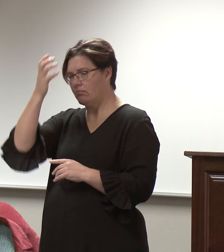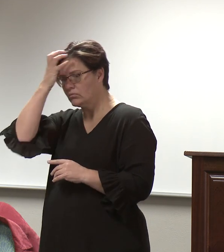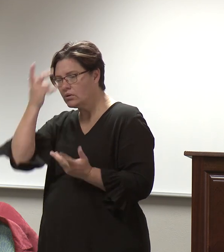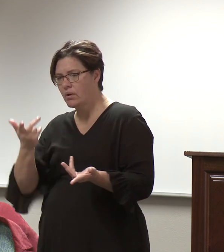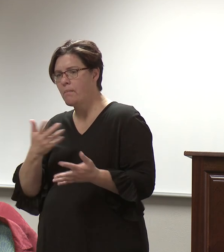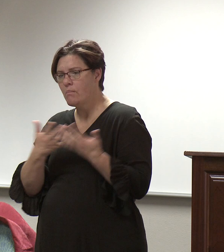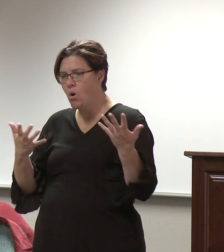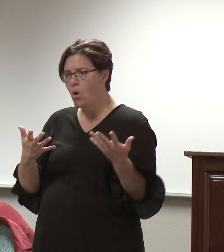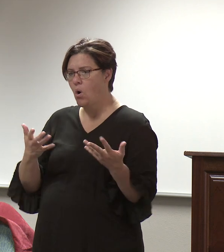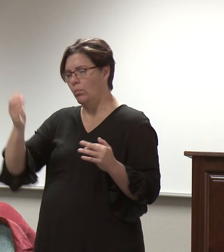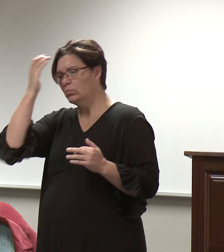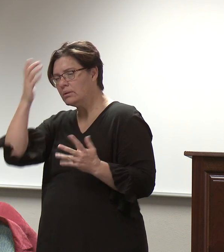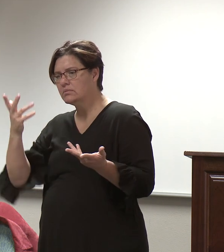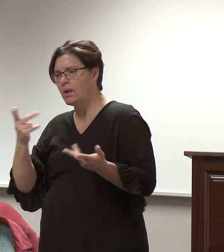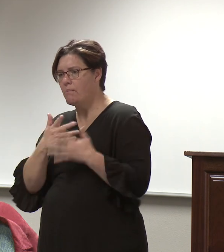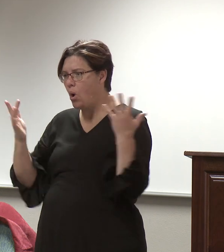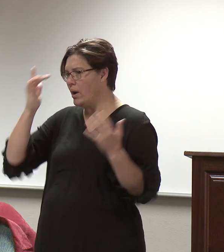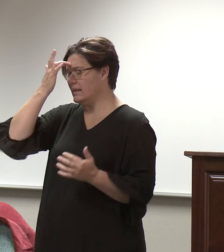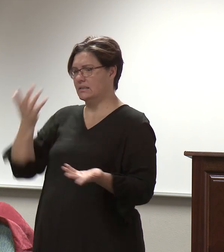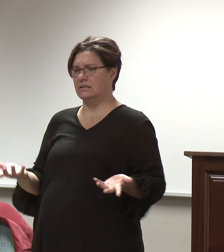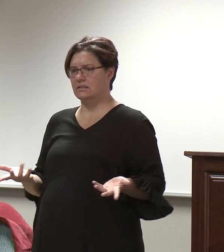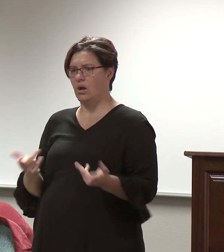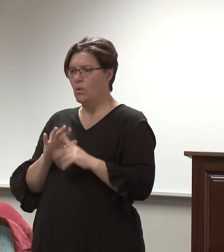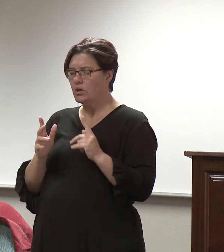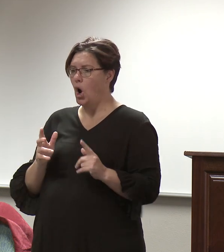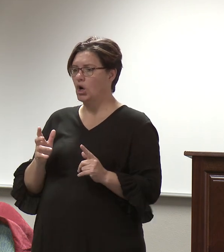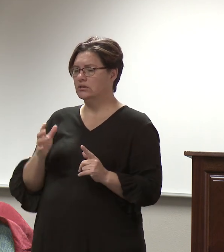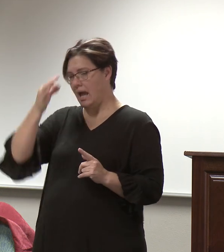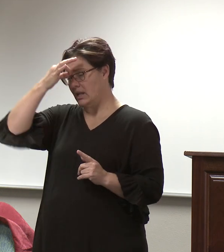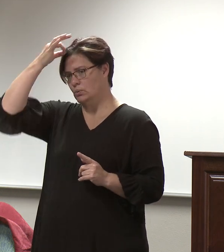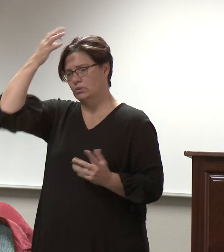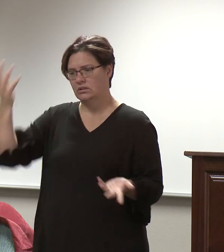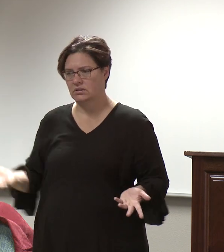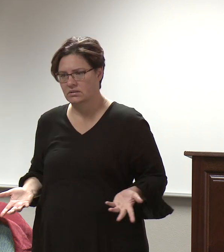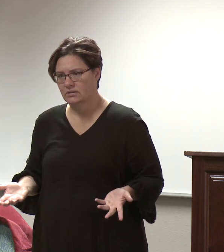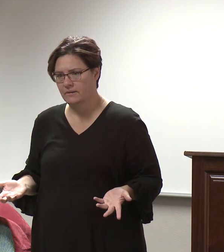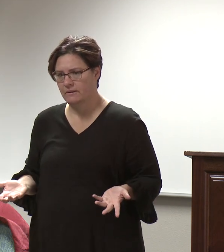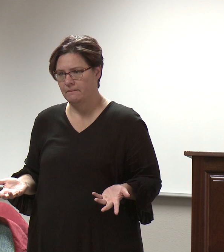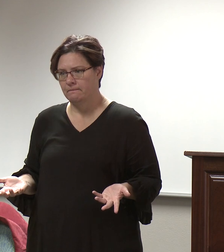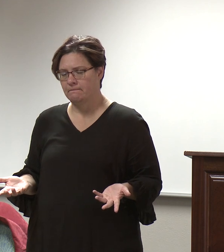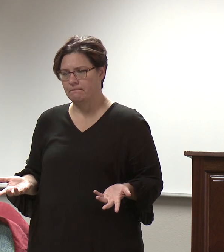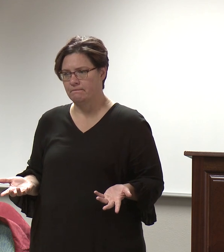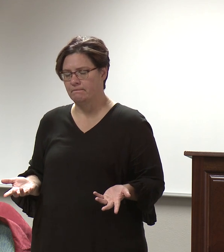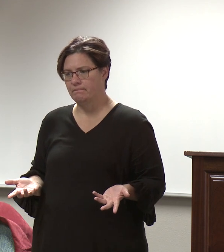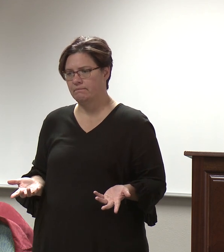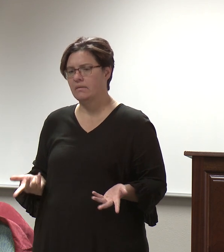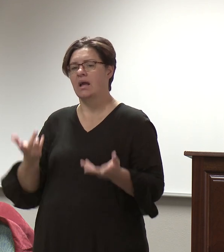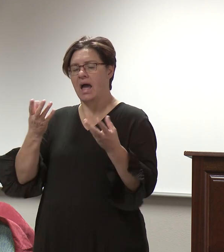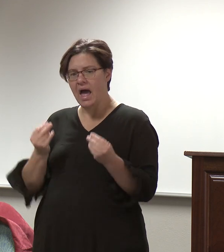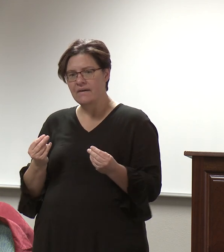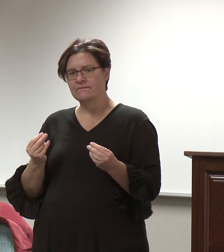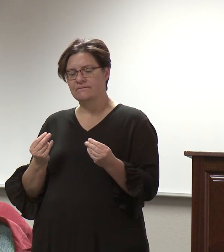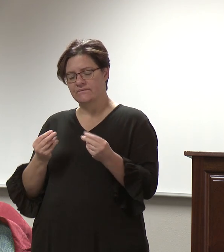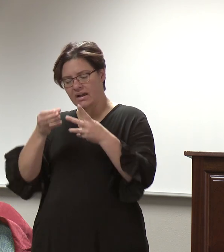Indians, Muslim that aren't really Indians, because they are not Hindus. So I think that there are